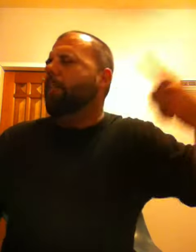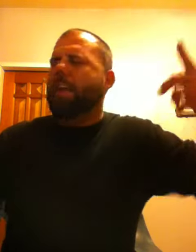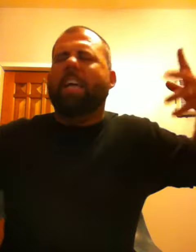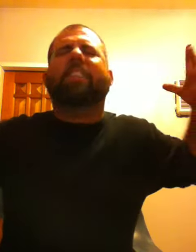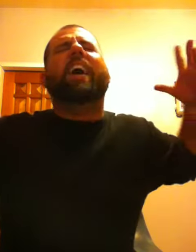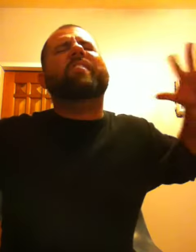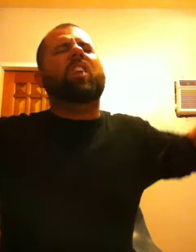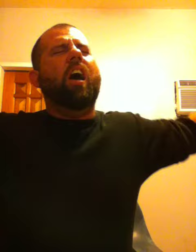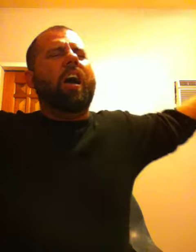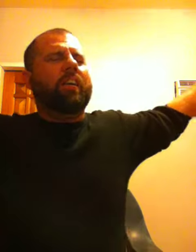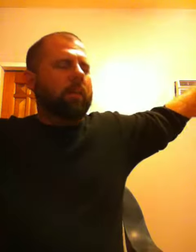fantastic!